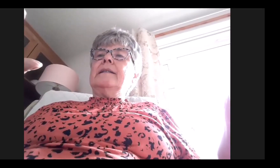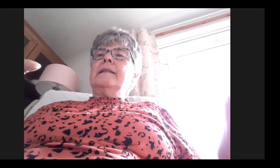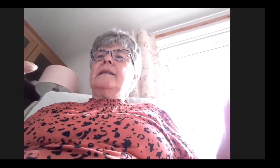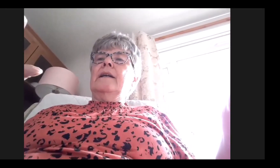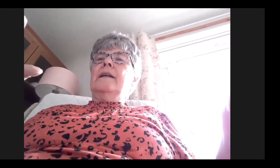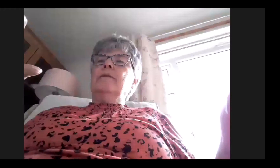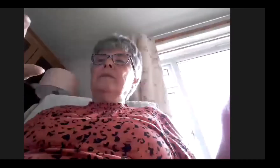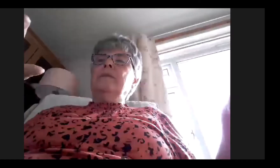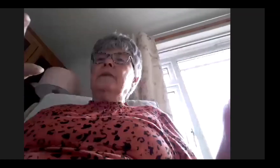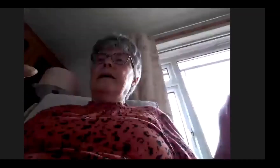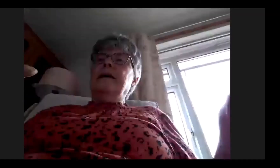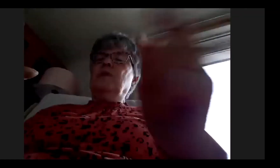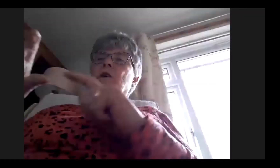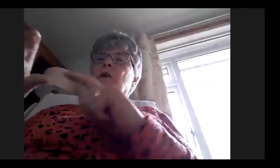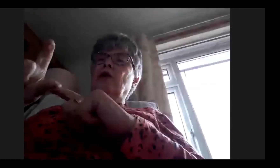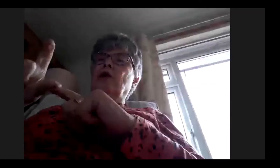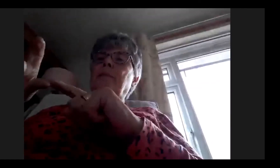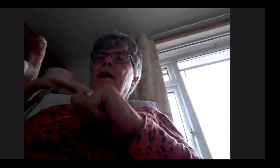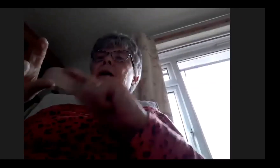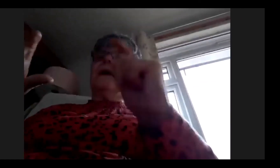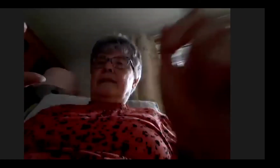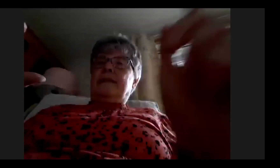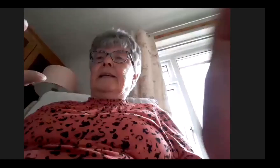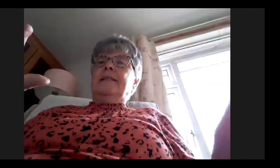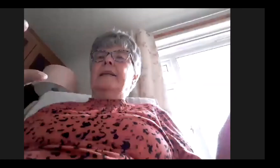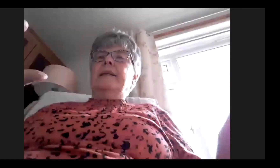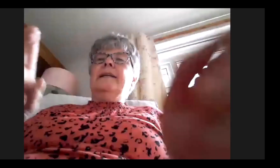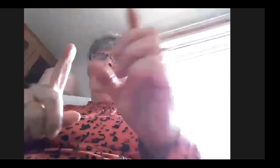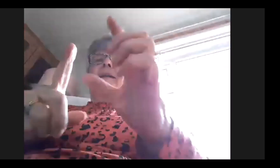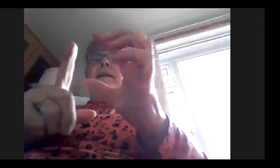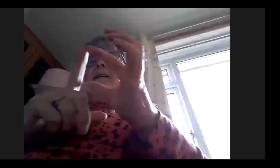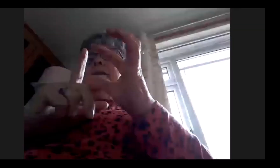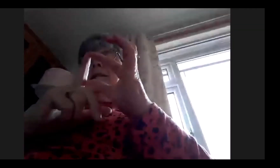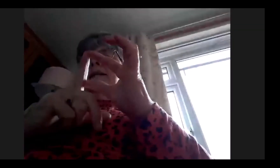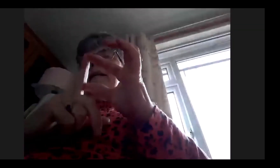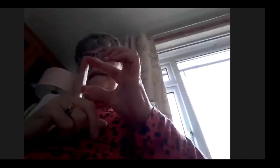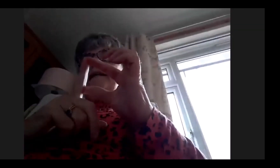No, there. Your thumb out, that's it. See? D?